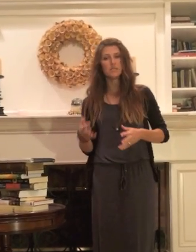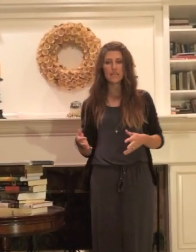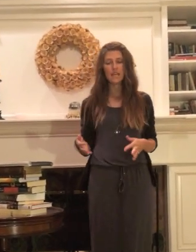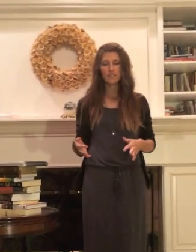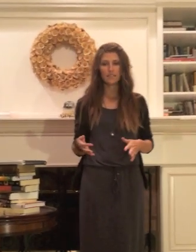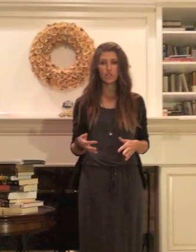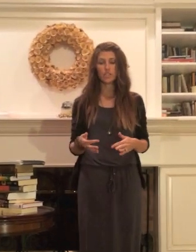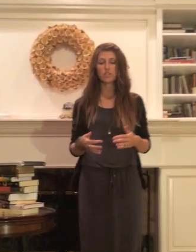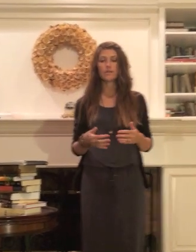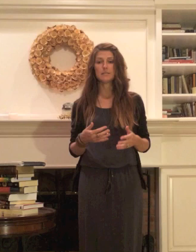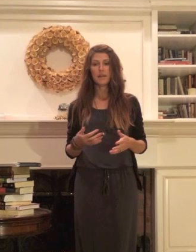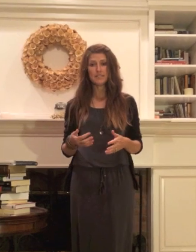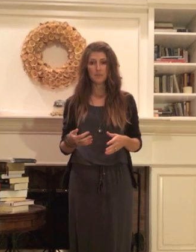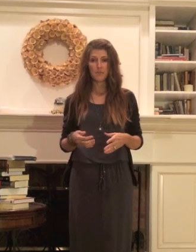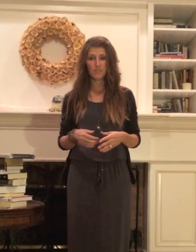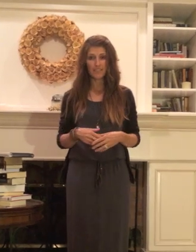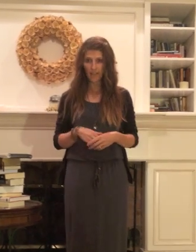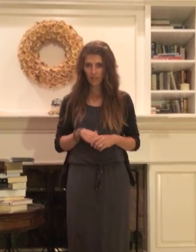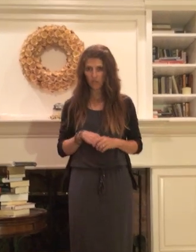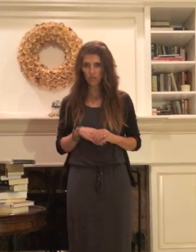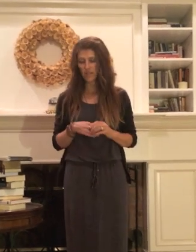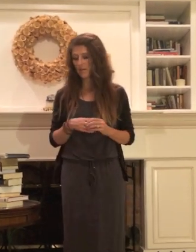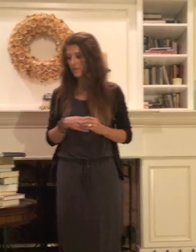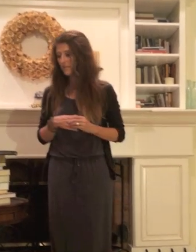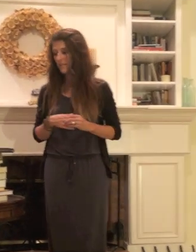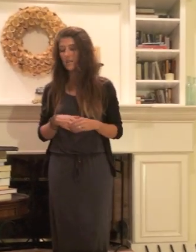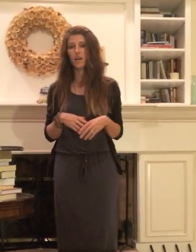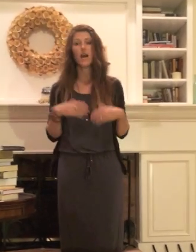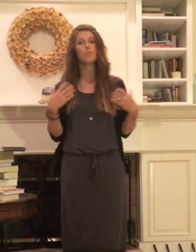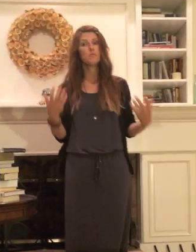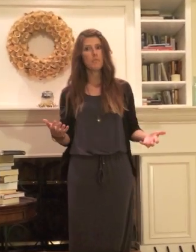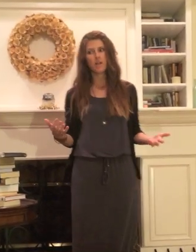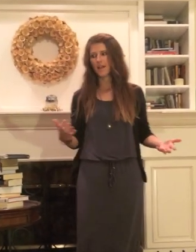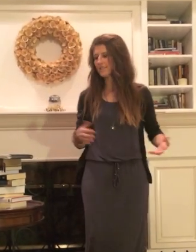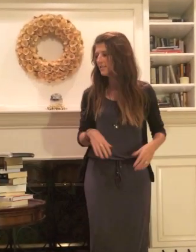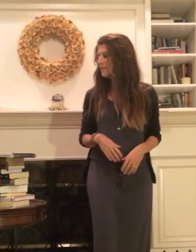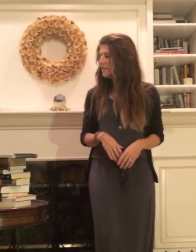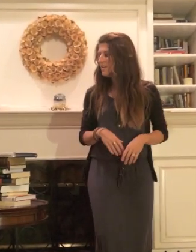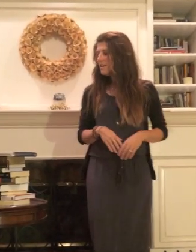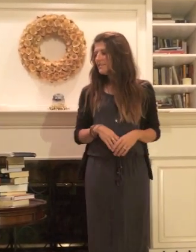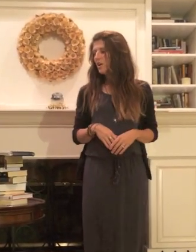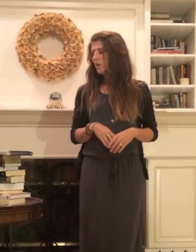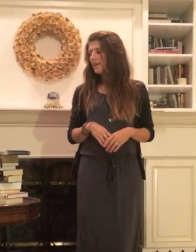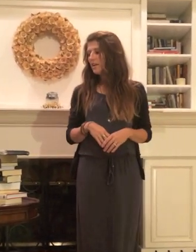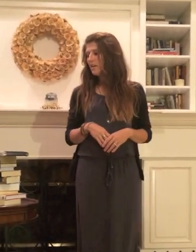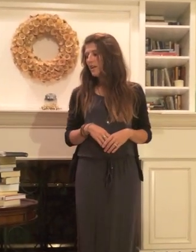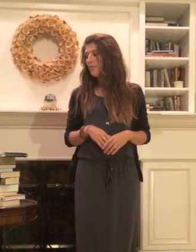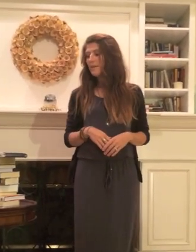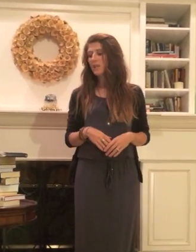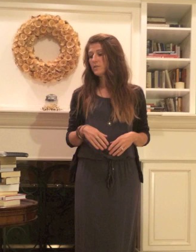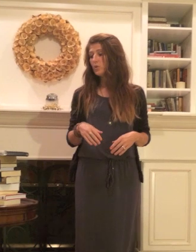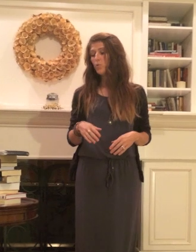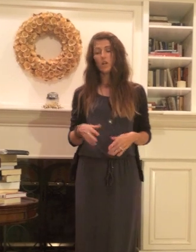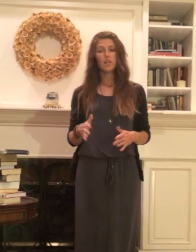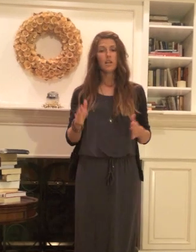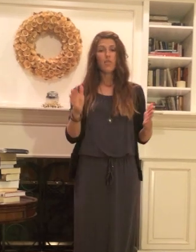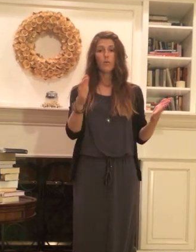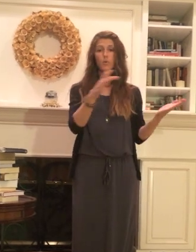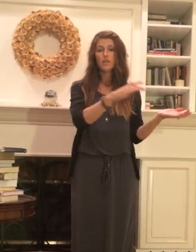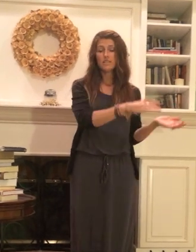use the English just to explain some of the sign language that I'm using to help you memorize. So in the beginning was the Word. The Word is